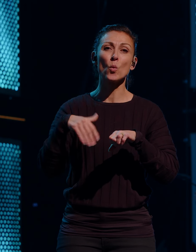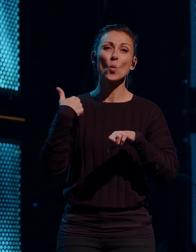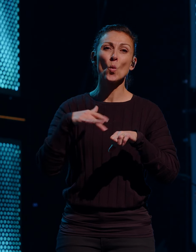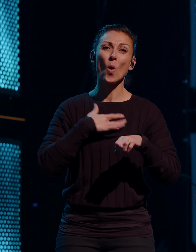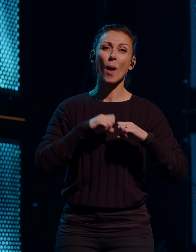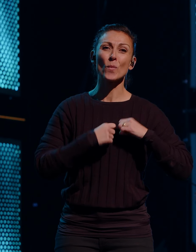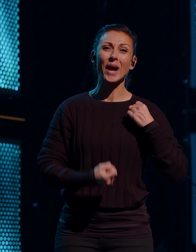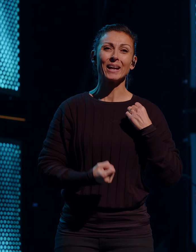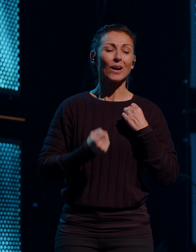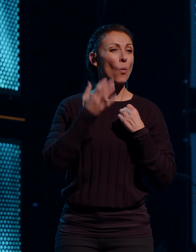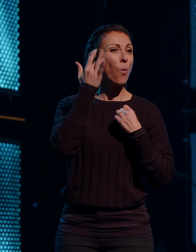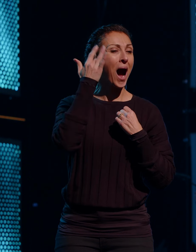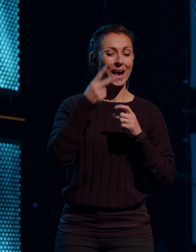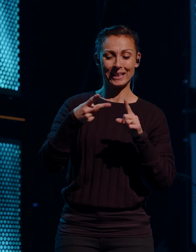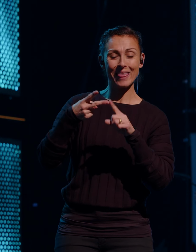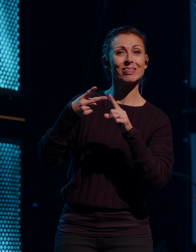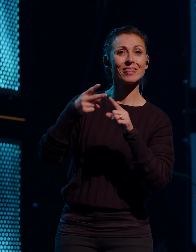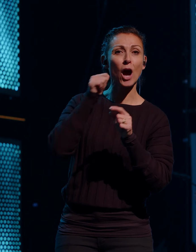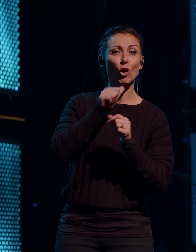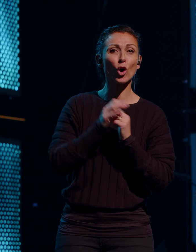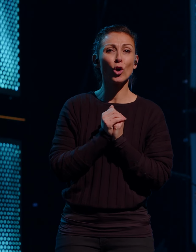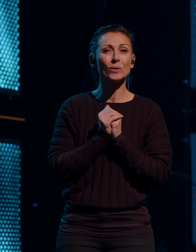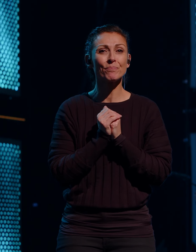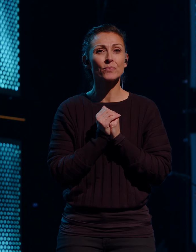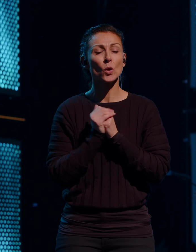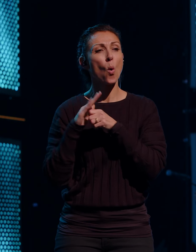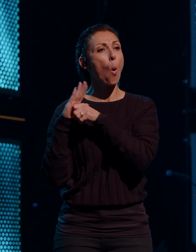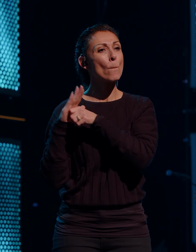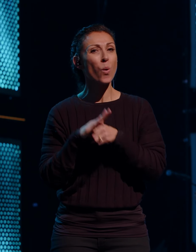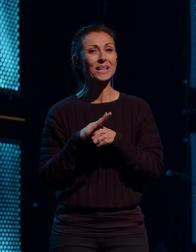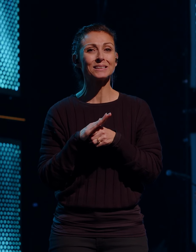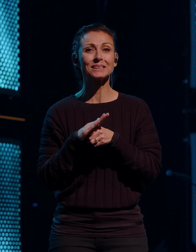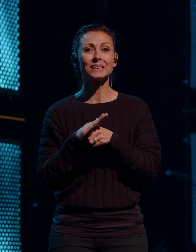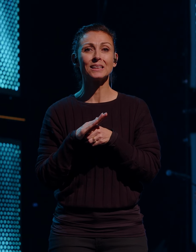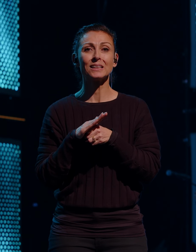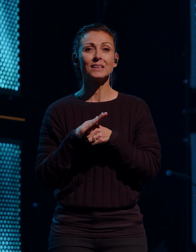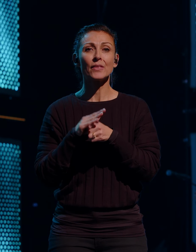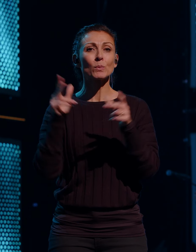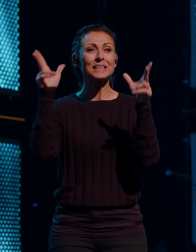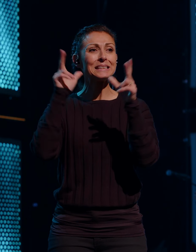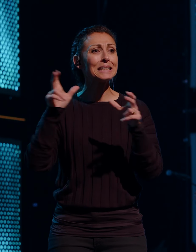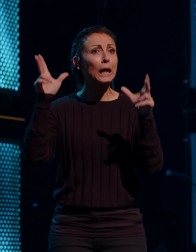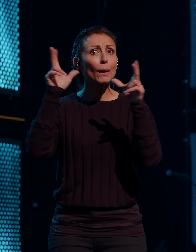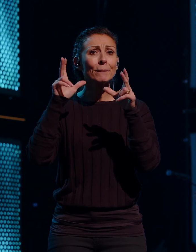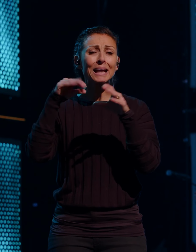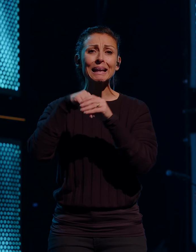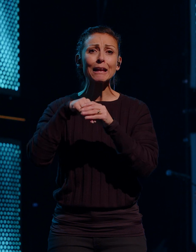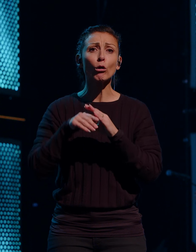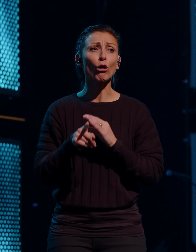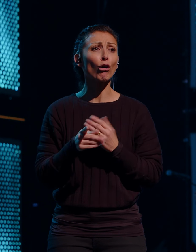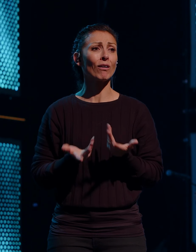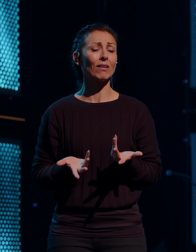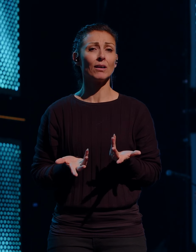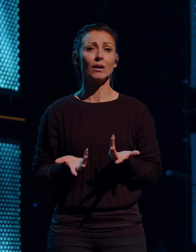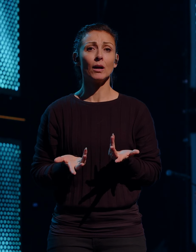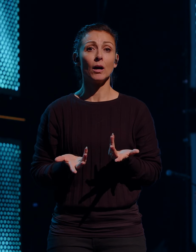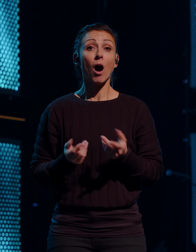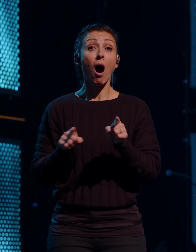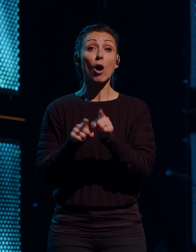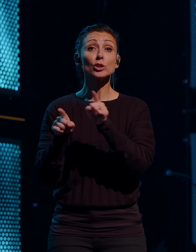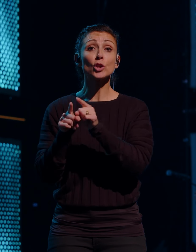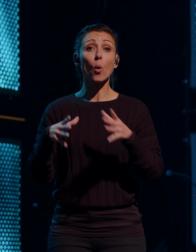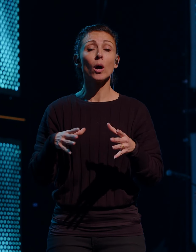sad. She had a demon inside of her. She was oppressed by a demon. She was oppressed by her owners. She must